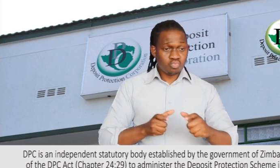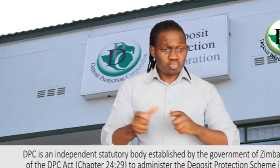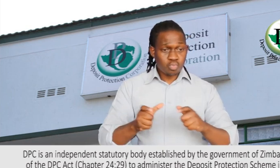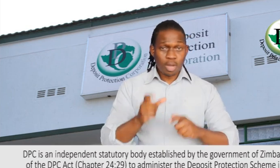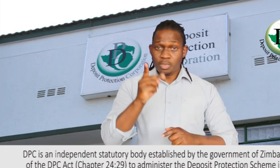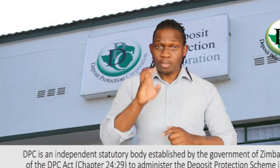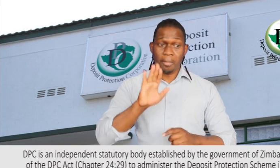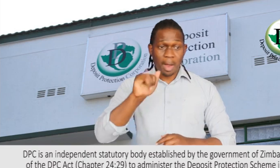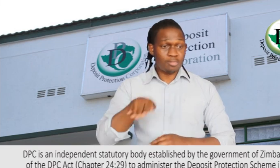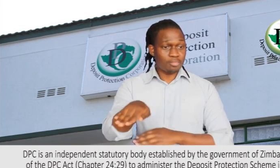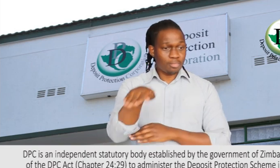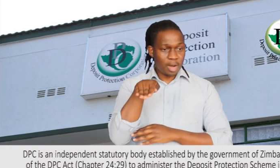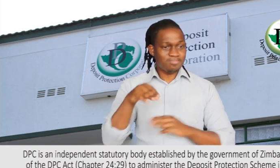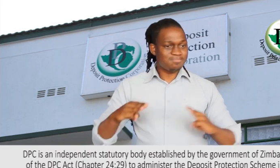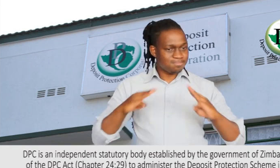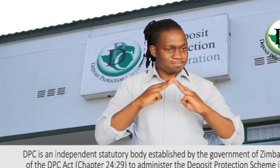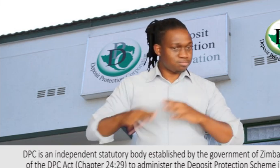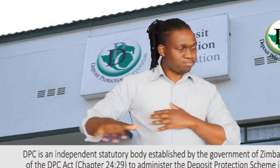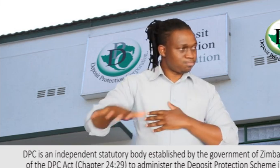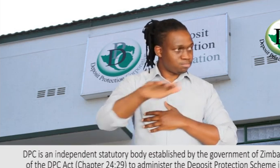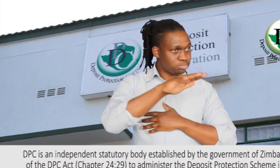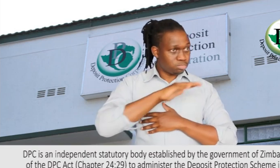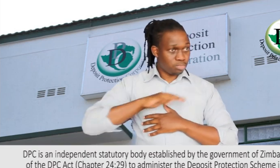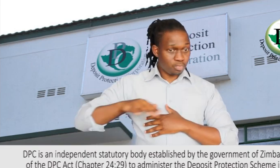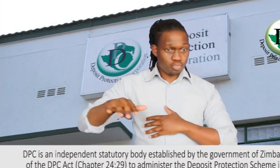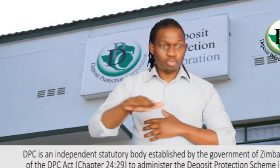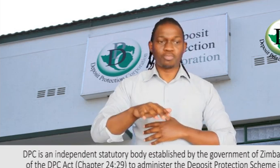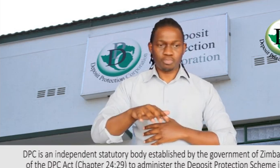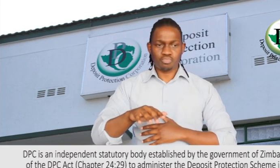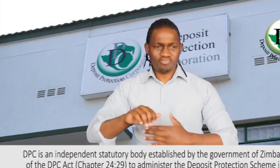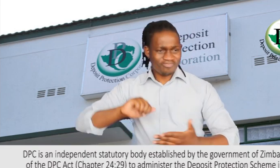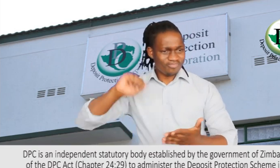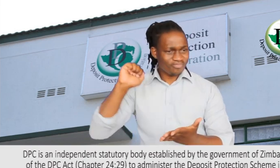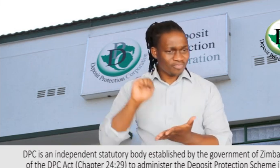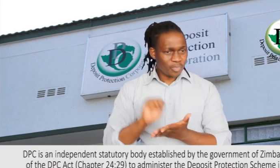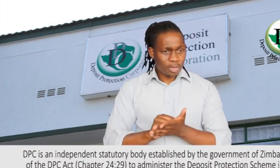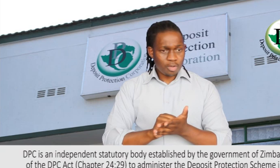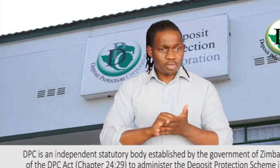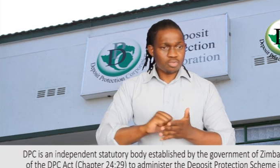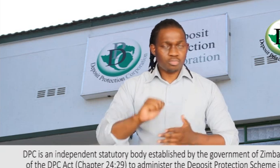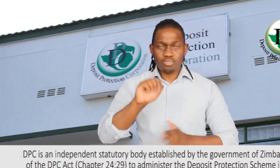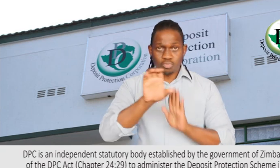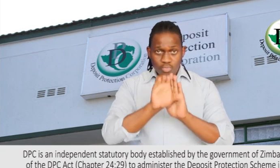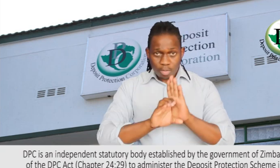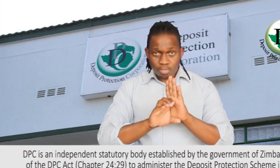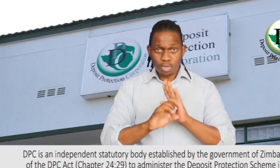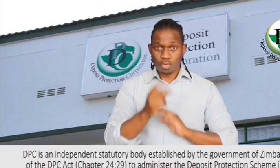terms of DPC Act, Chapter 24, subsection 29, to administer the deposit protection scheme in